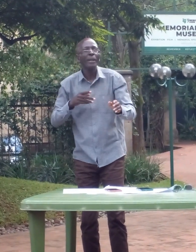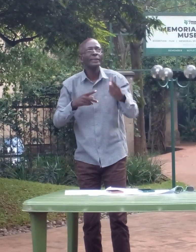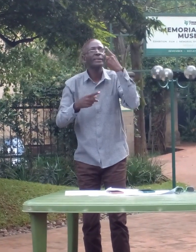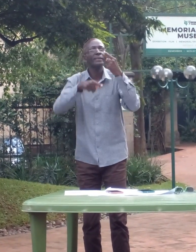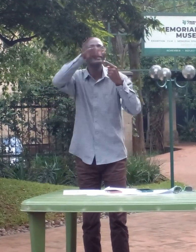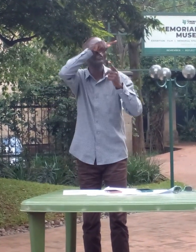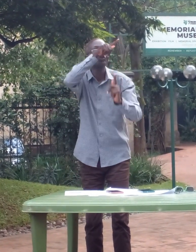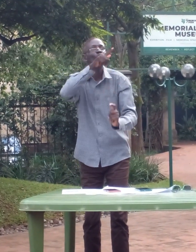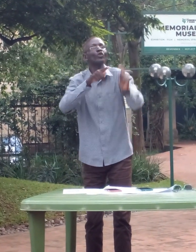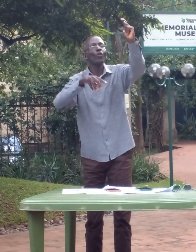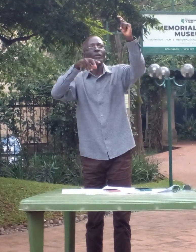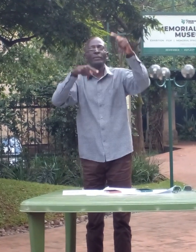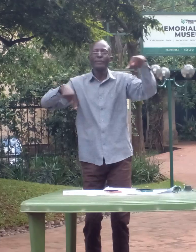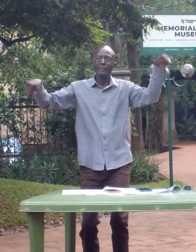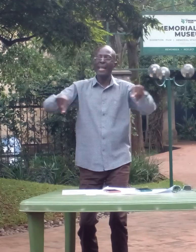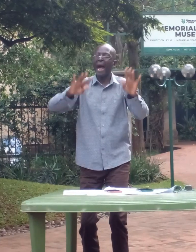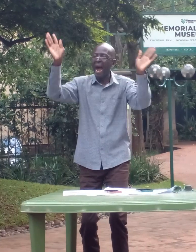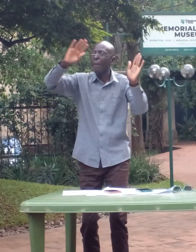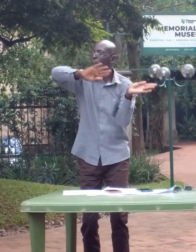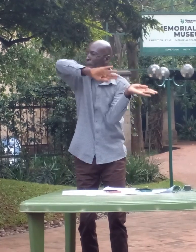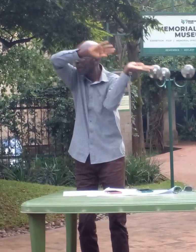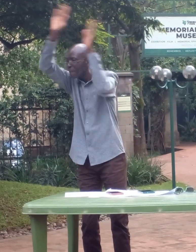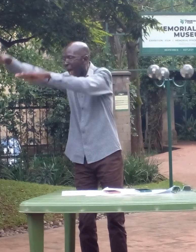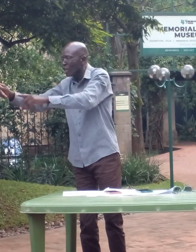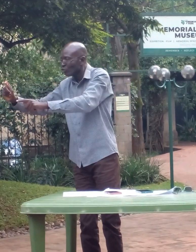never had a competition